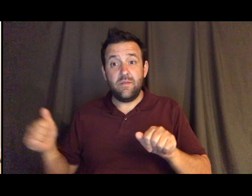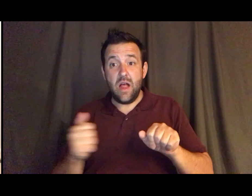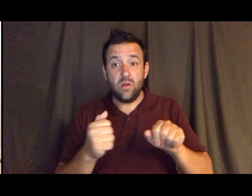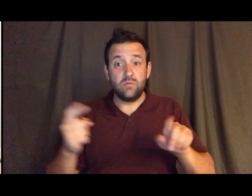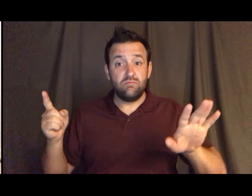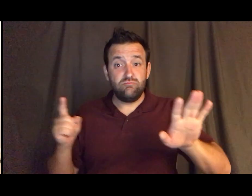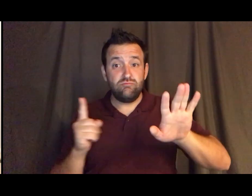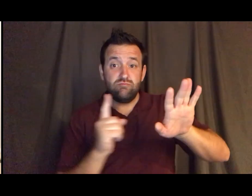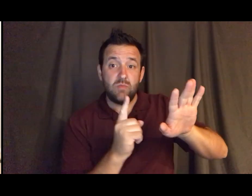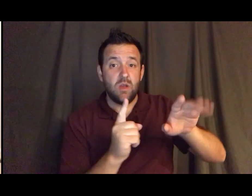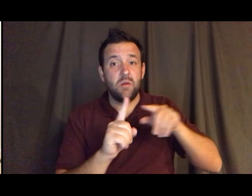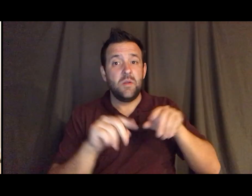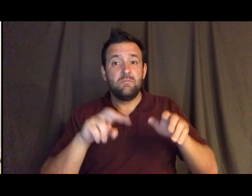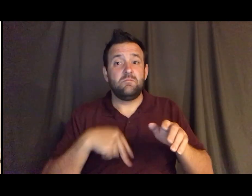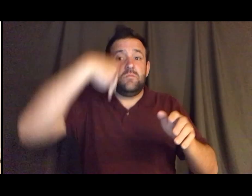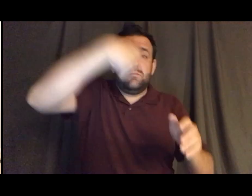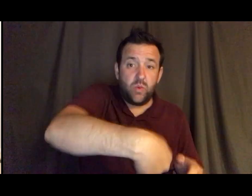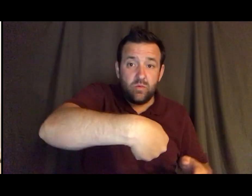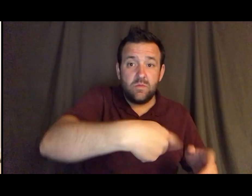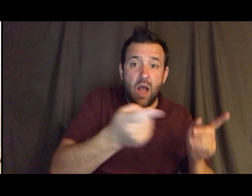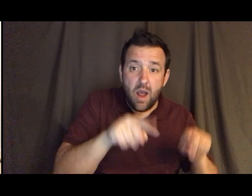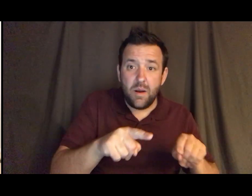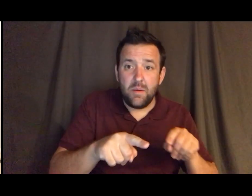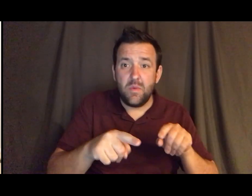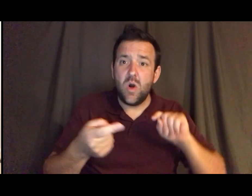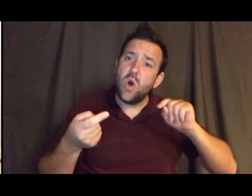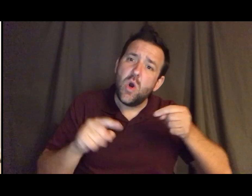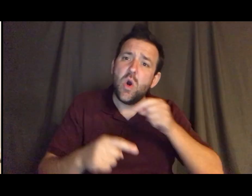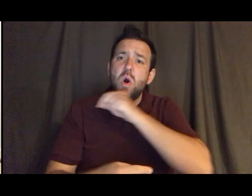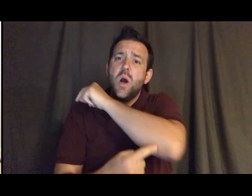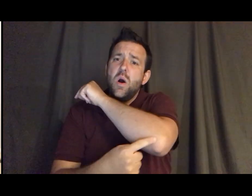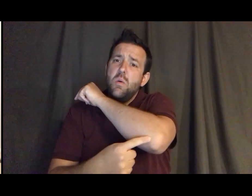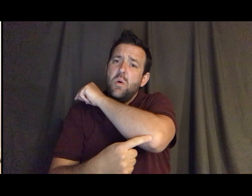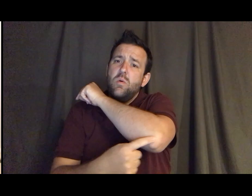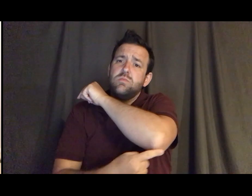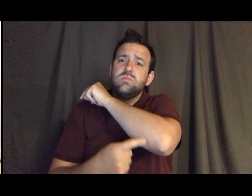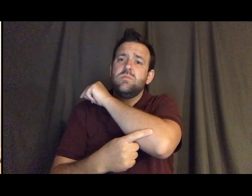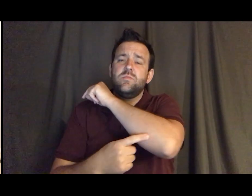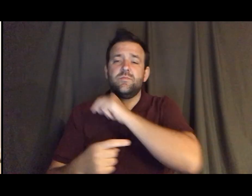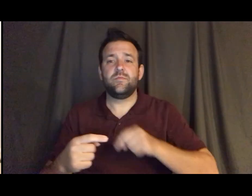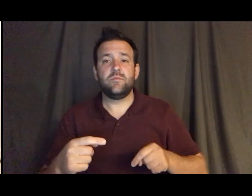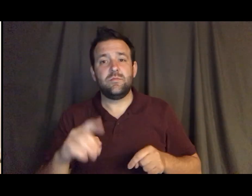David's father picked her up and held her. Then he put a special giant bandage on her elbow.